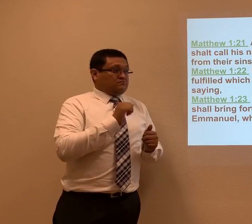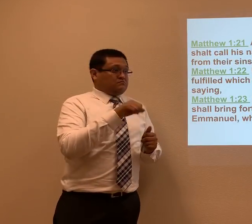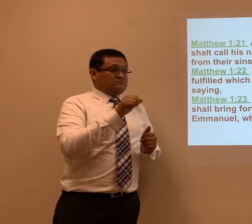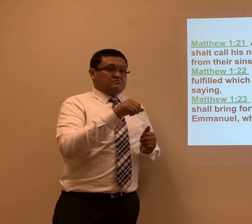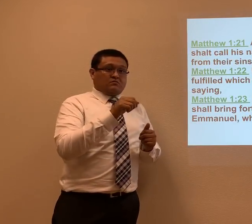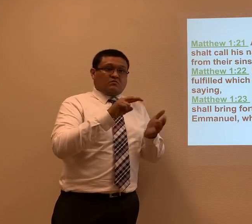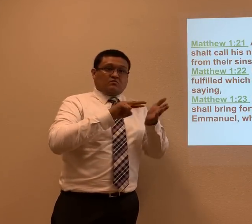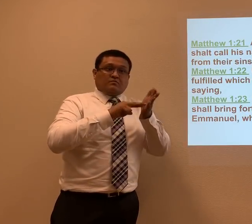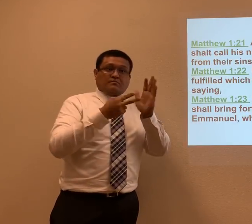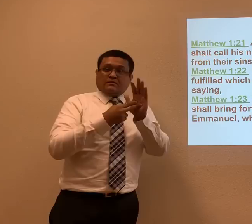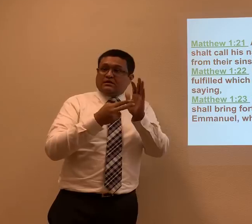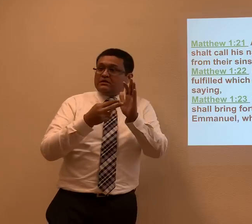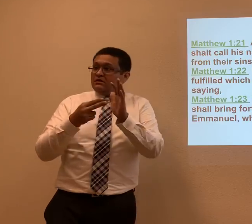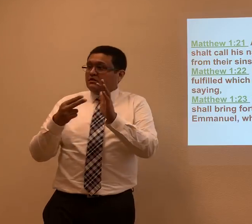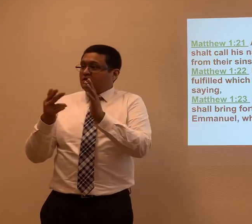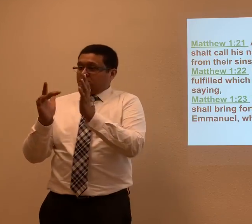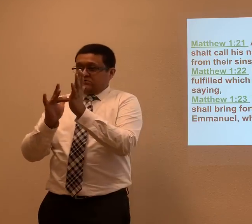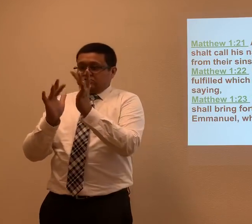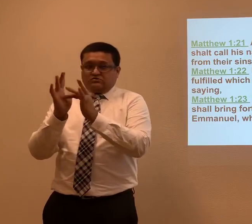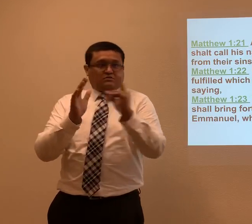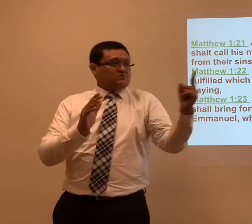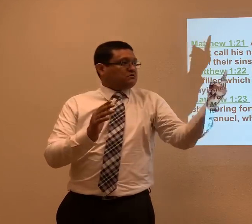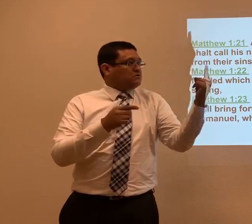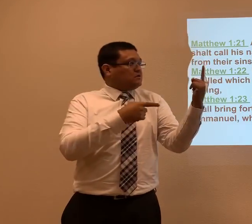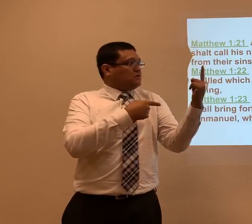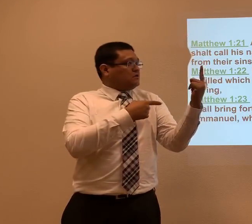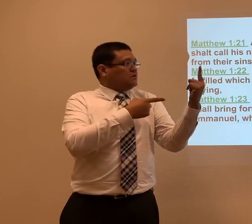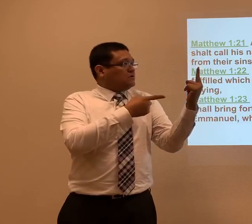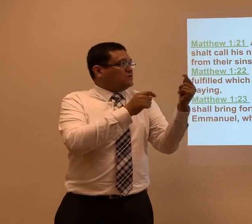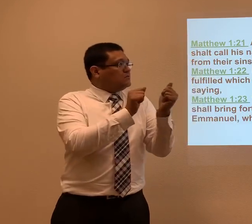So God is with us. God with us. It means Jesus.